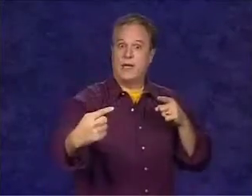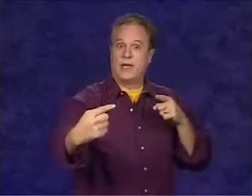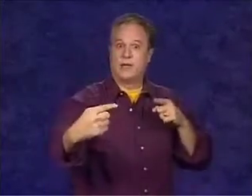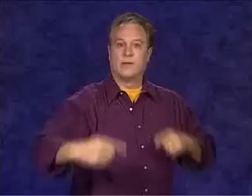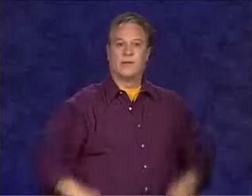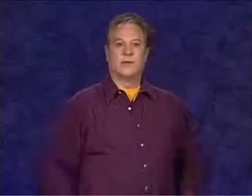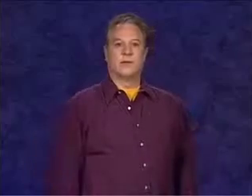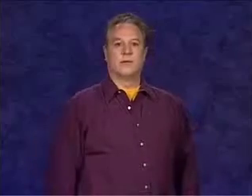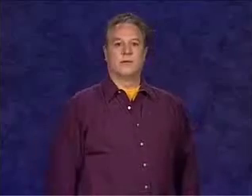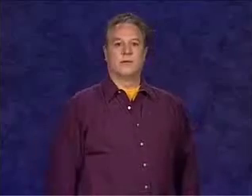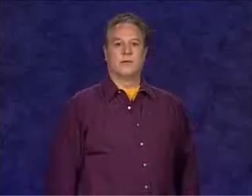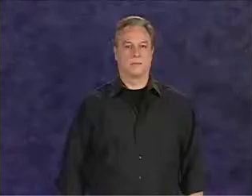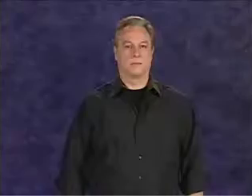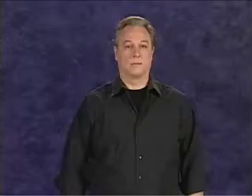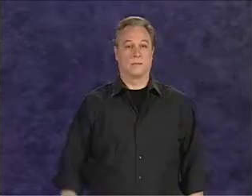disagreeing.